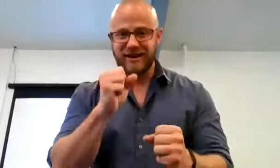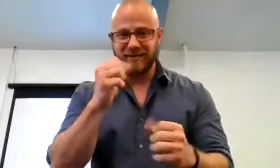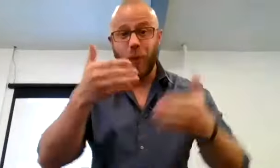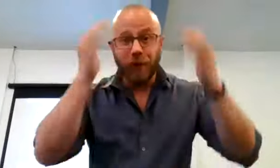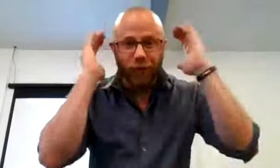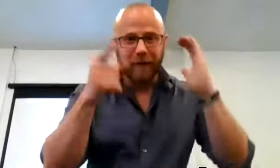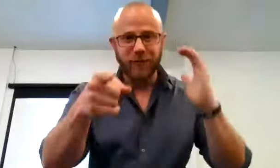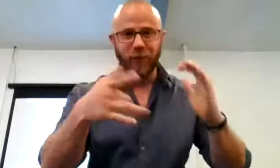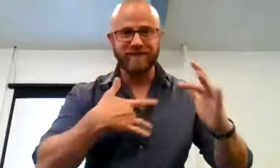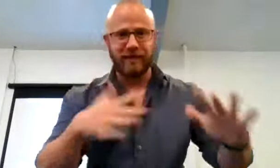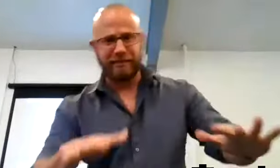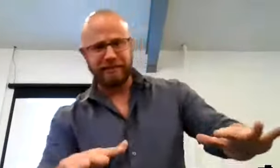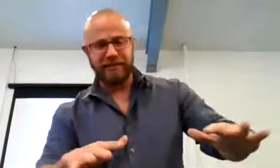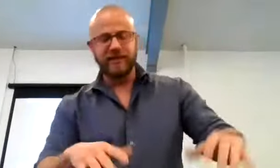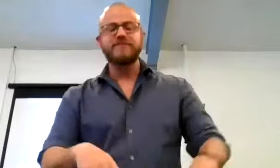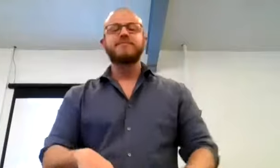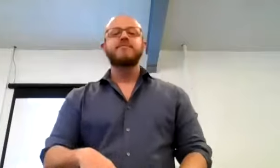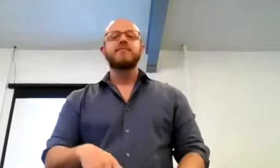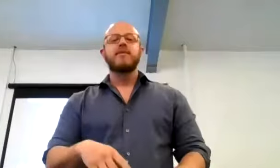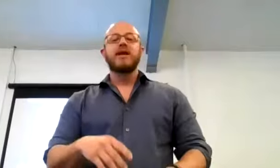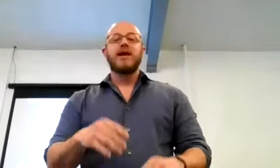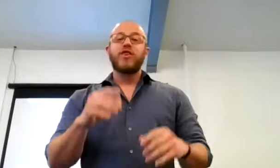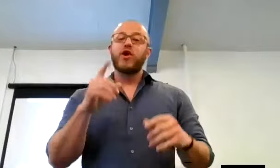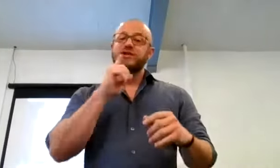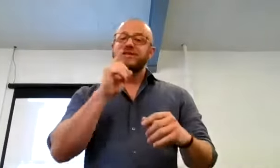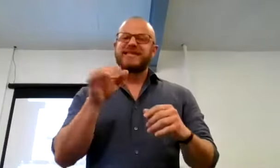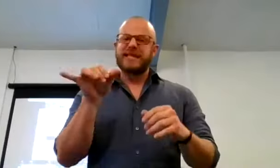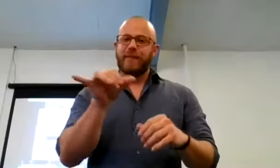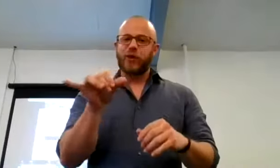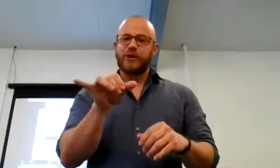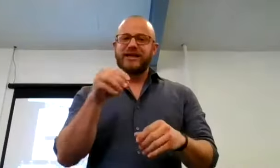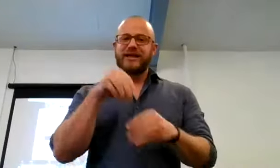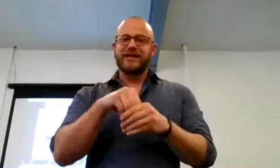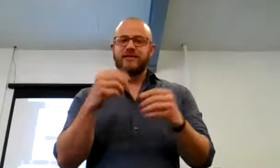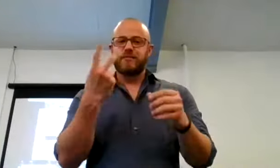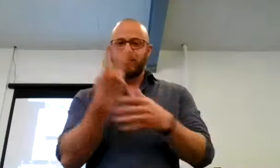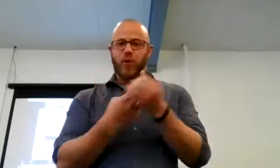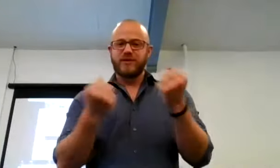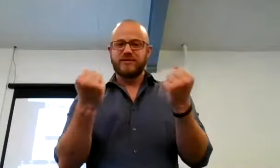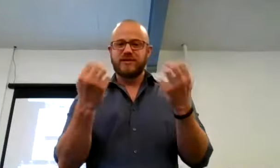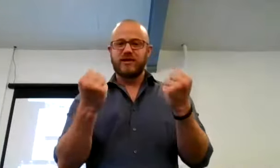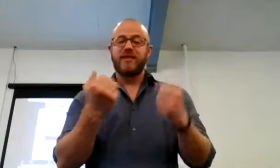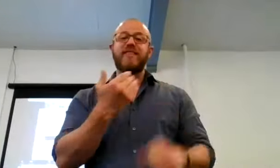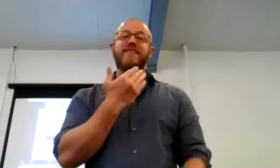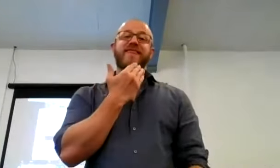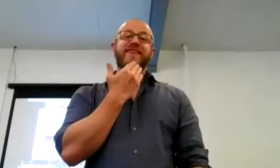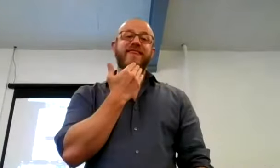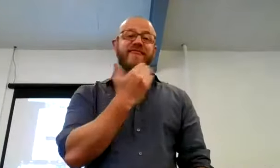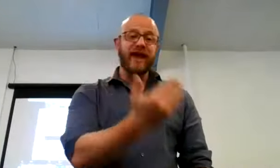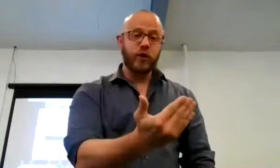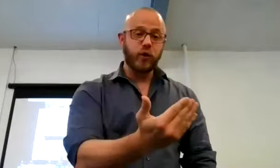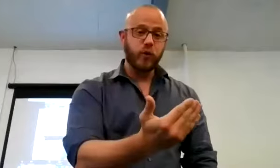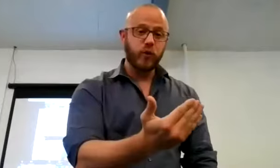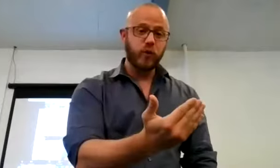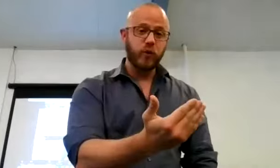my best not to overwhelm you guys. So it's the same in both when it comes to thank